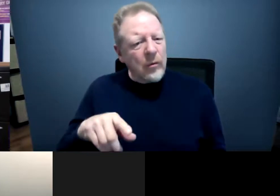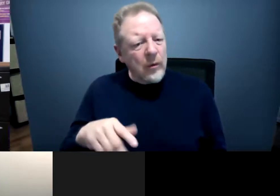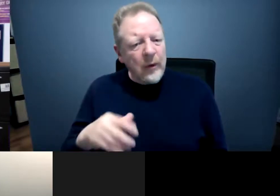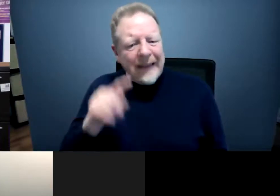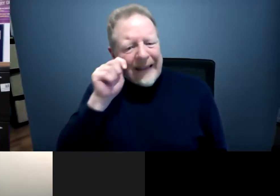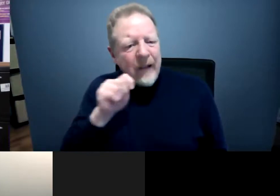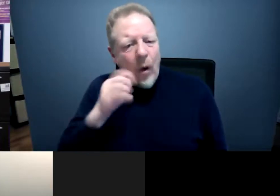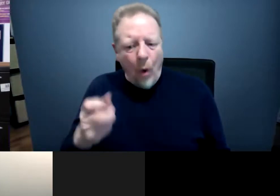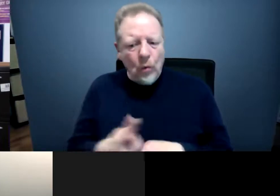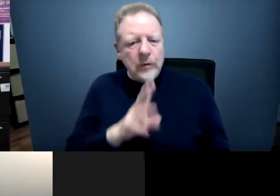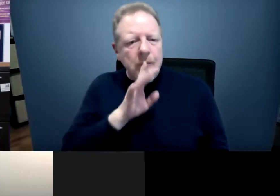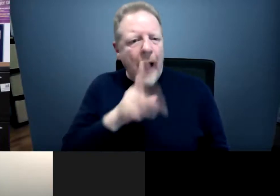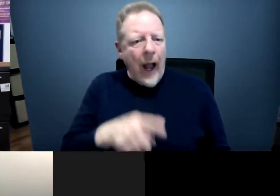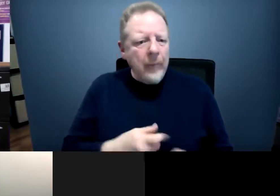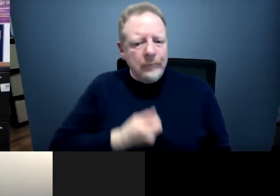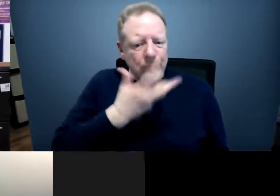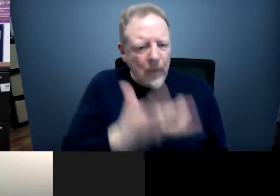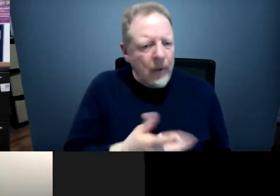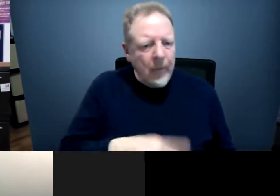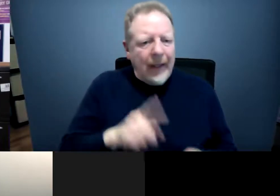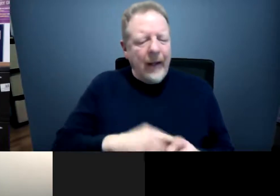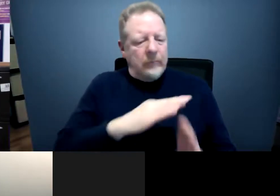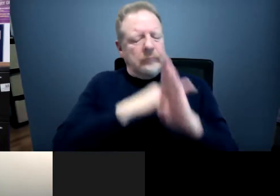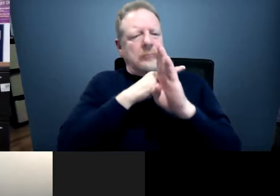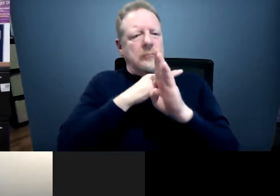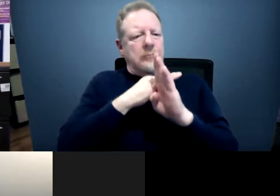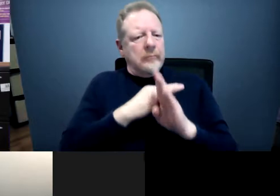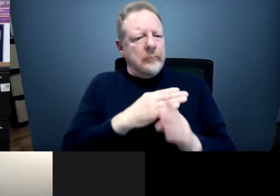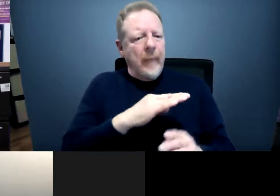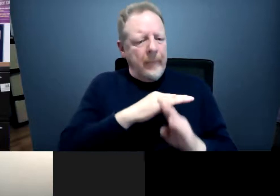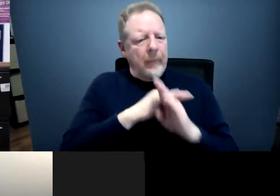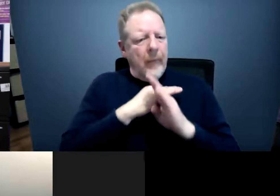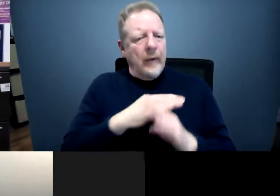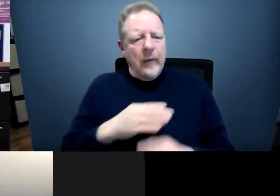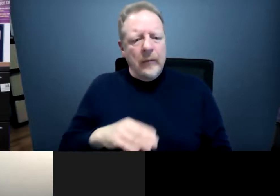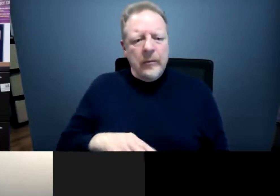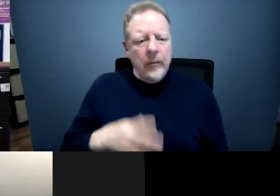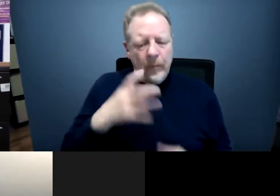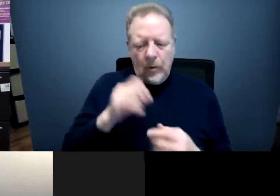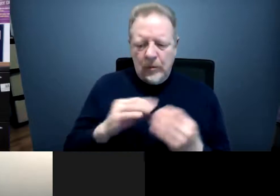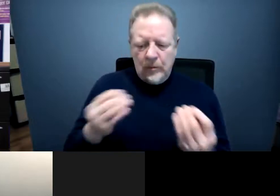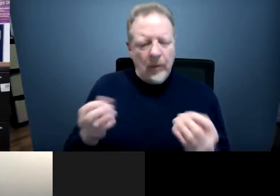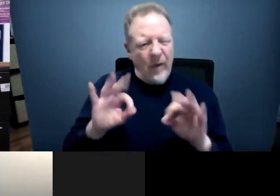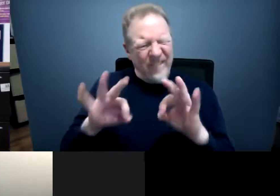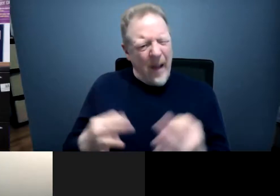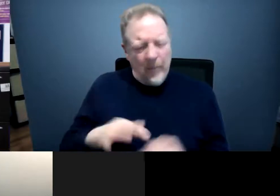their voice, but they're being limited by their own family or their own